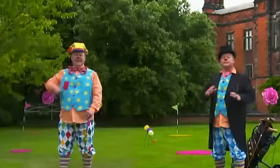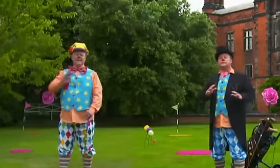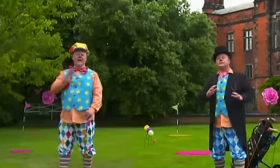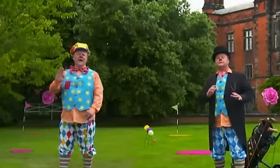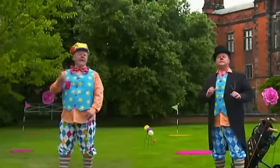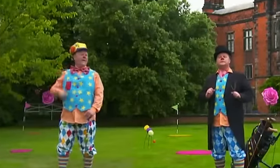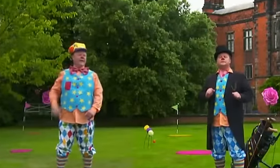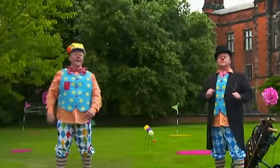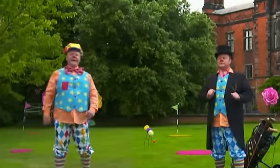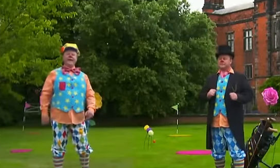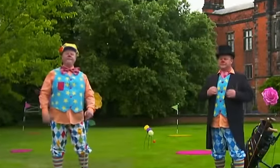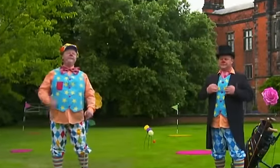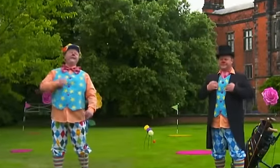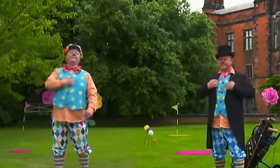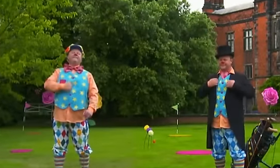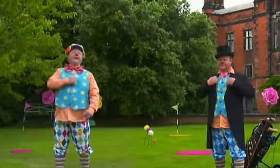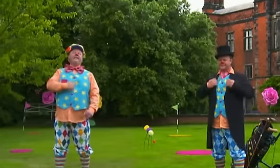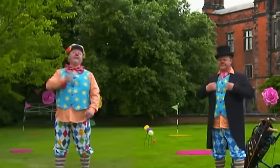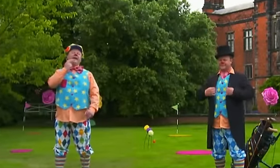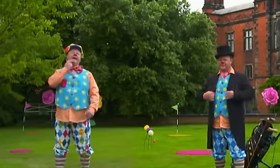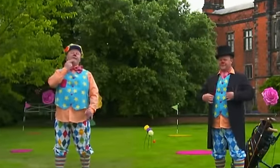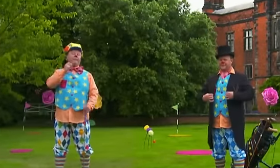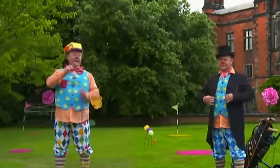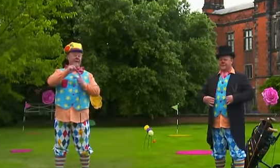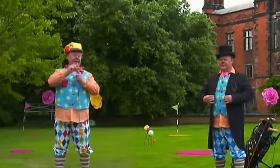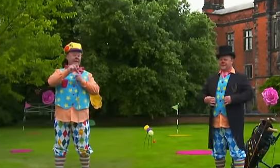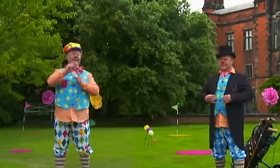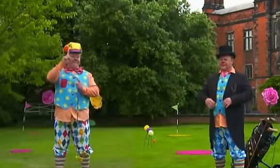No! Sorry, Aunt Polly.